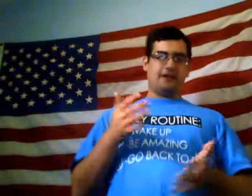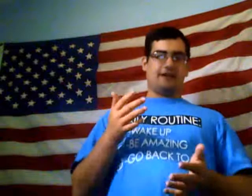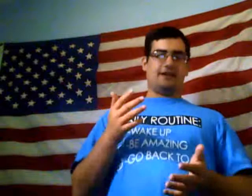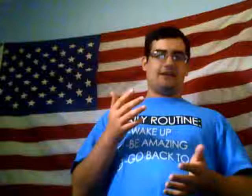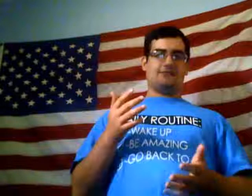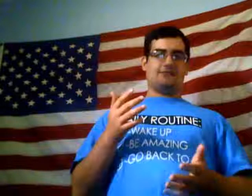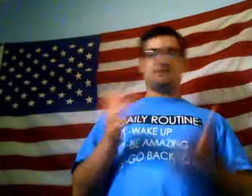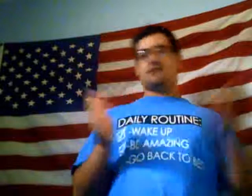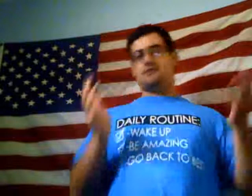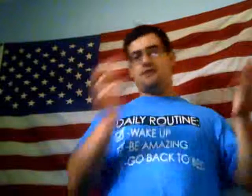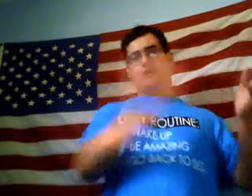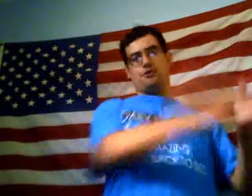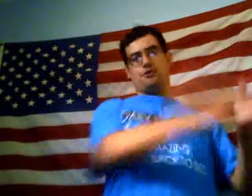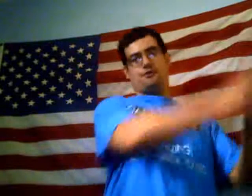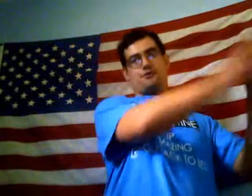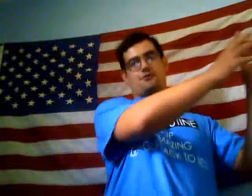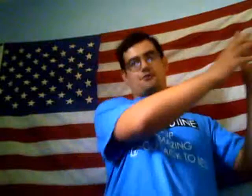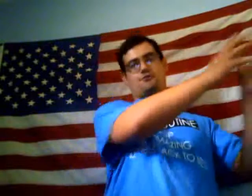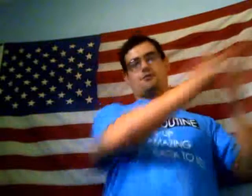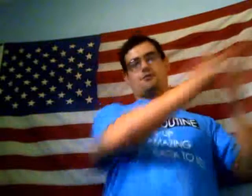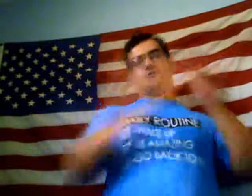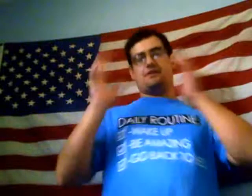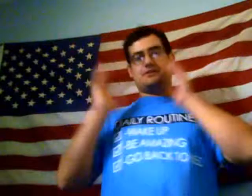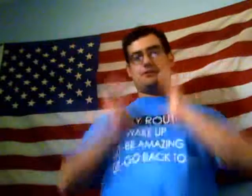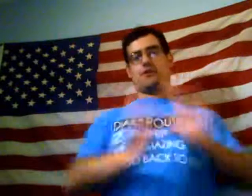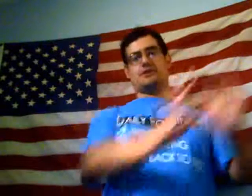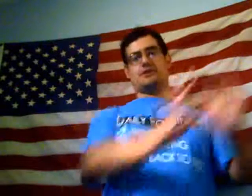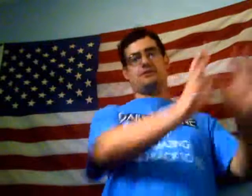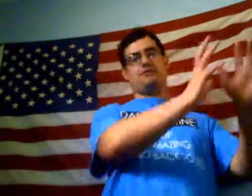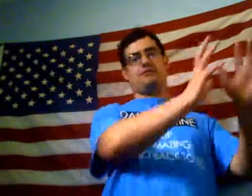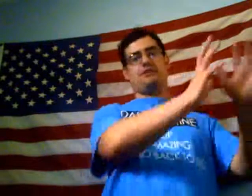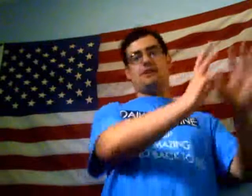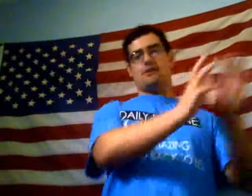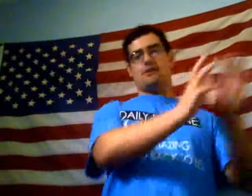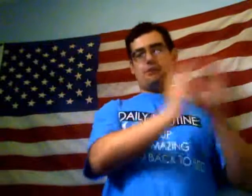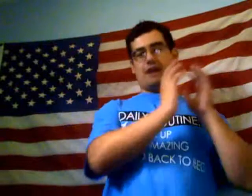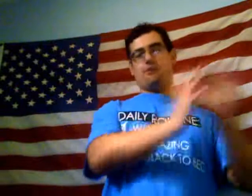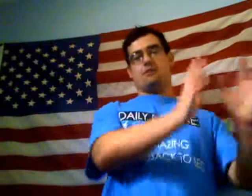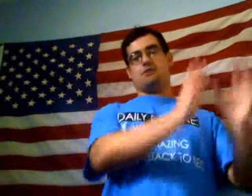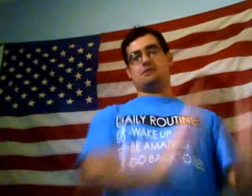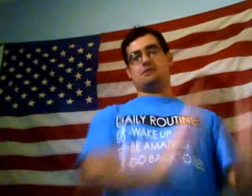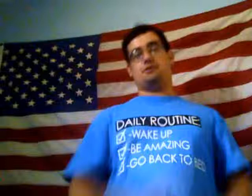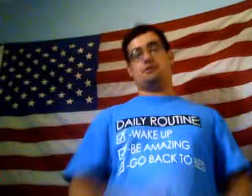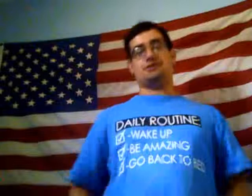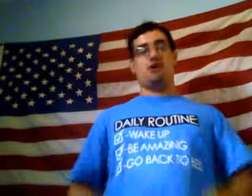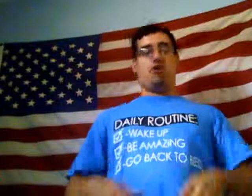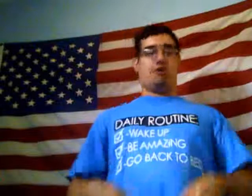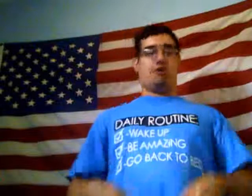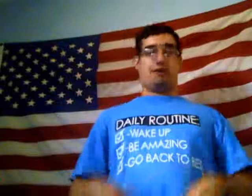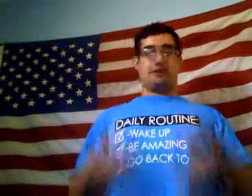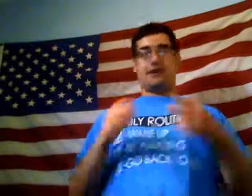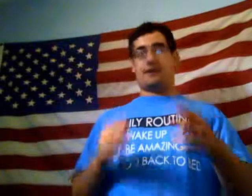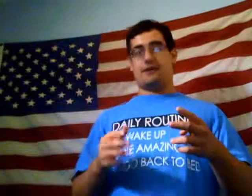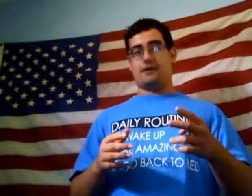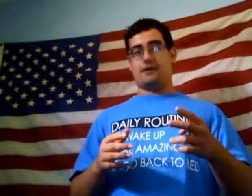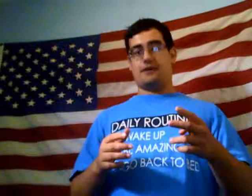he kind of didn't follow through Roosevelt's progressive platform and principles. And the second candidate you